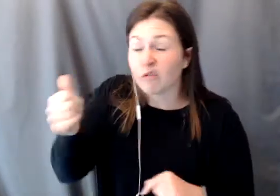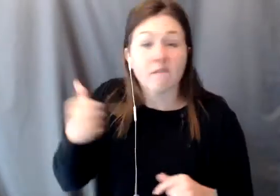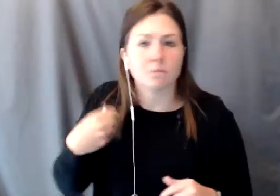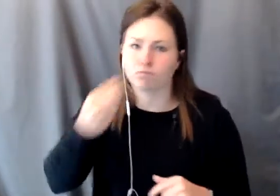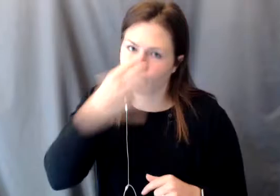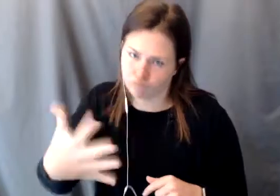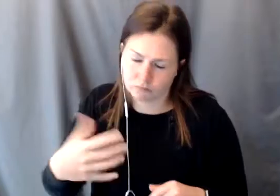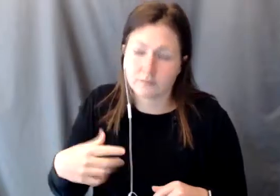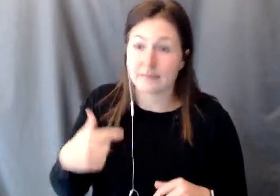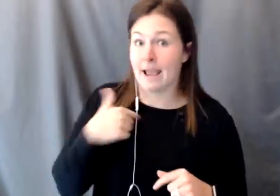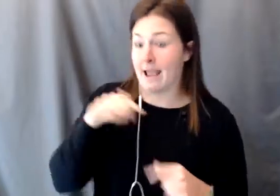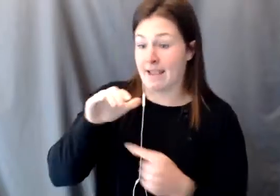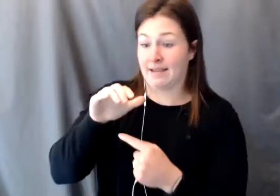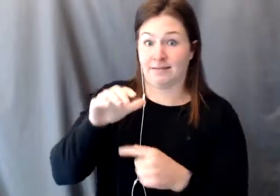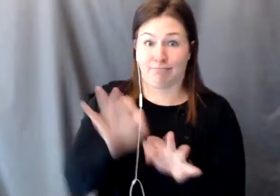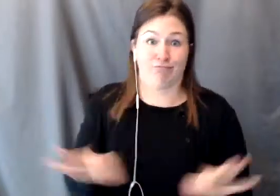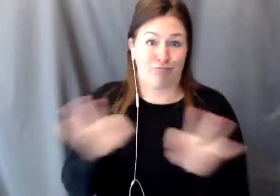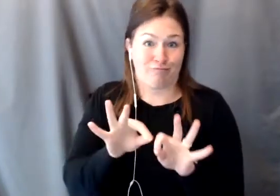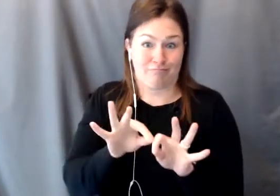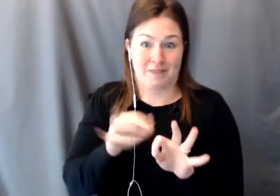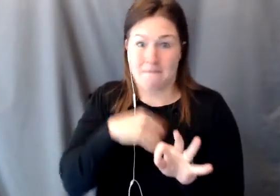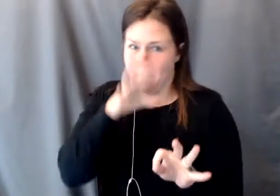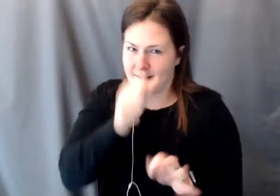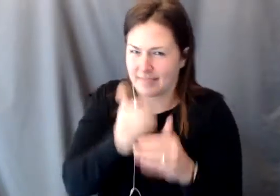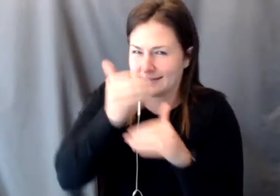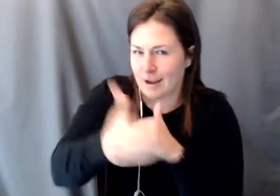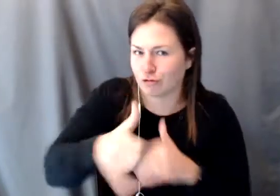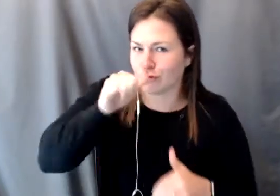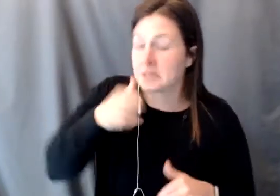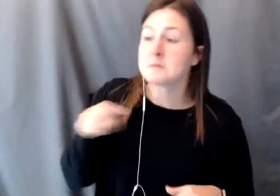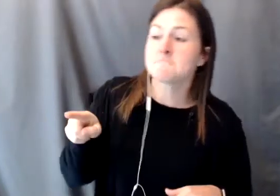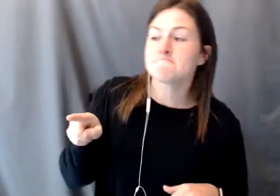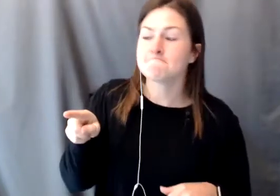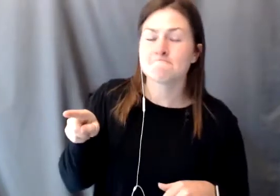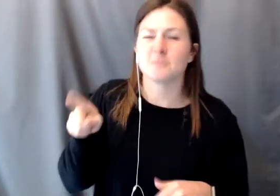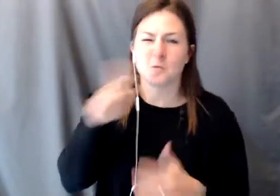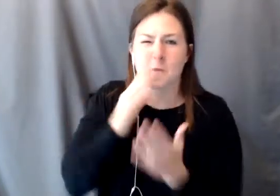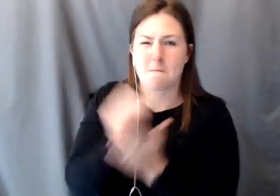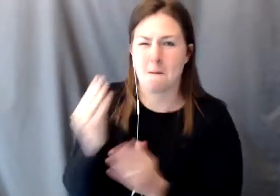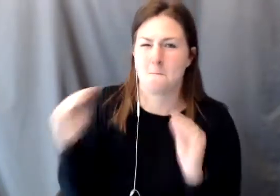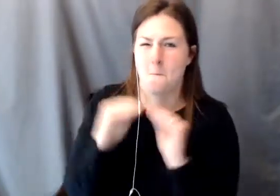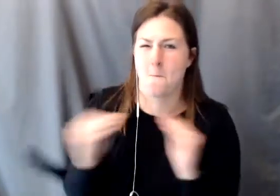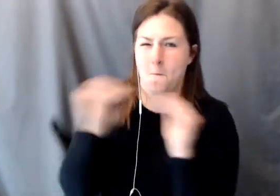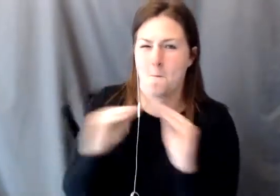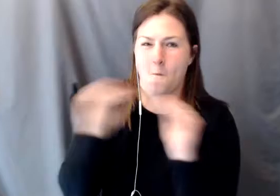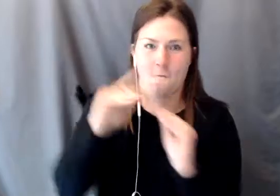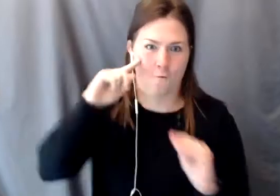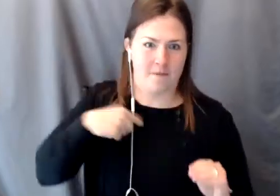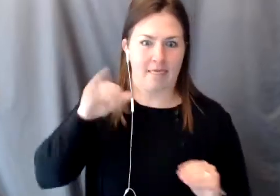next drink. And that's what she looked like to me, is a big walk-in vodka gimlet. And she gets over to me, and she's